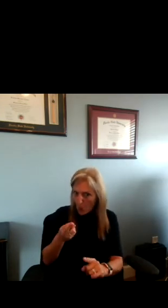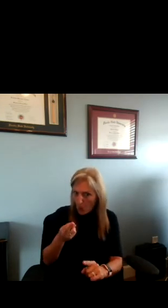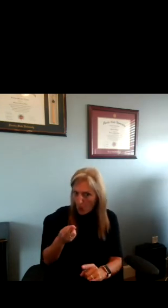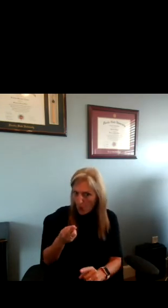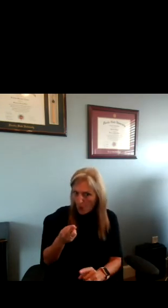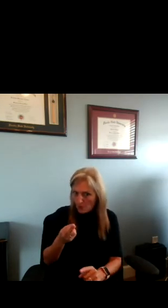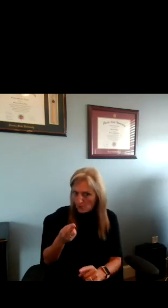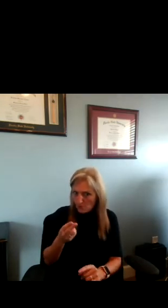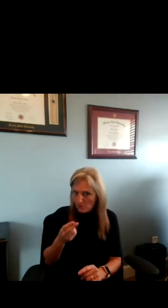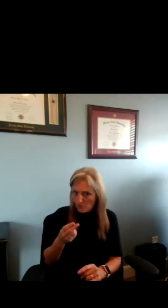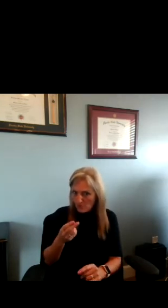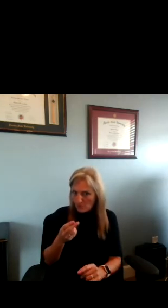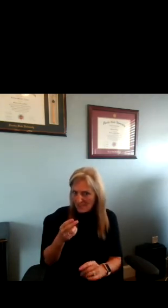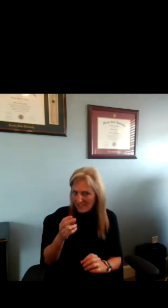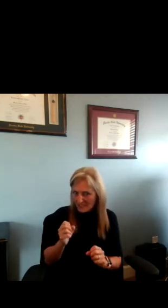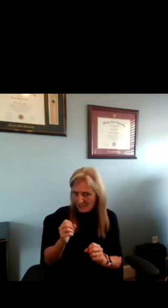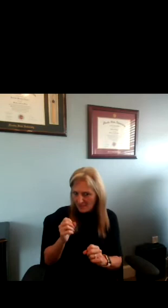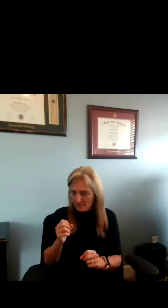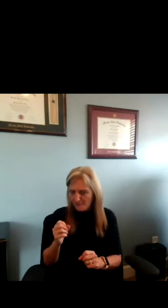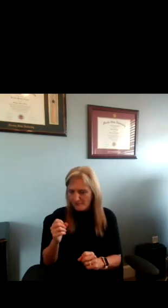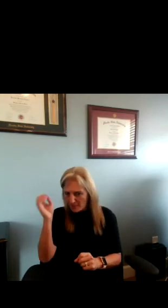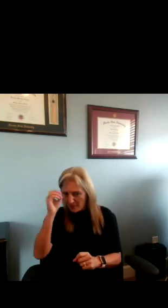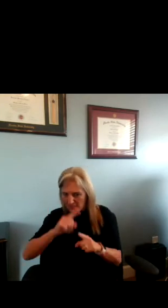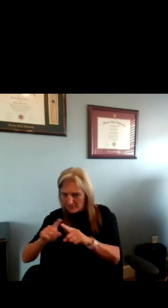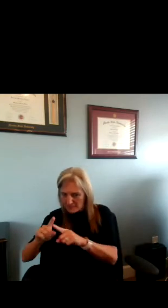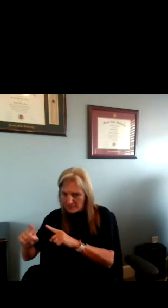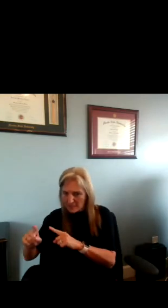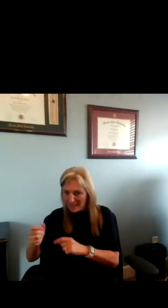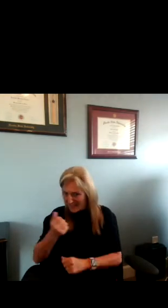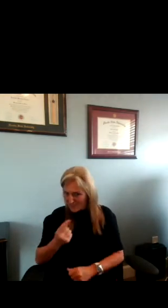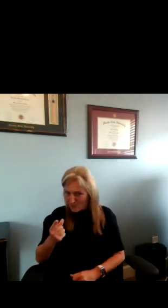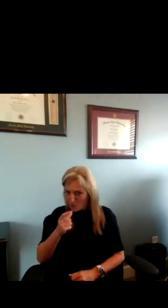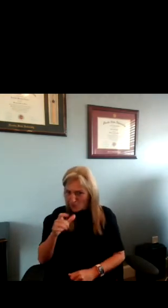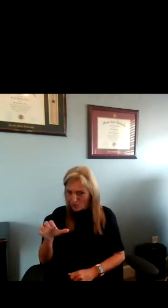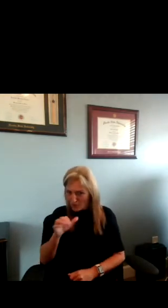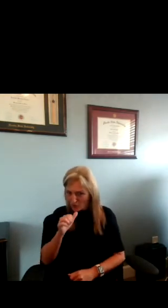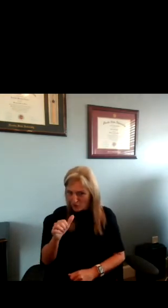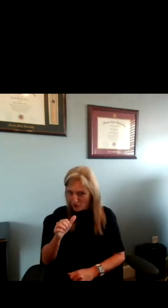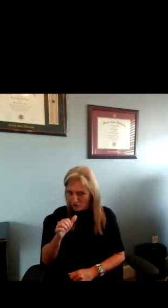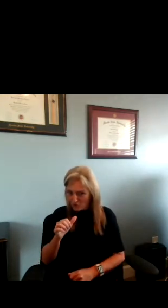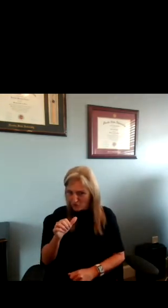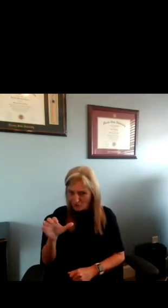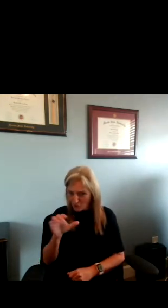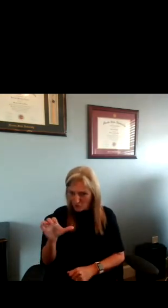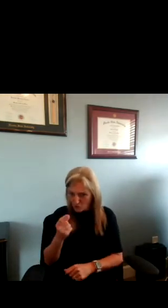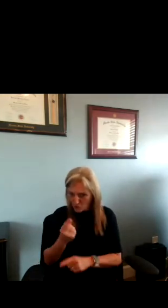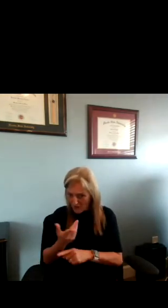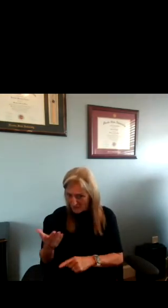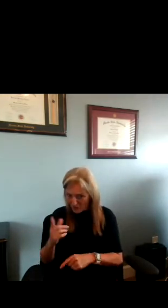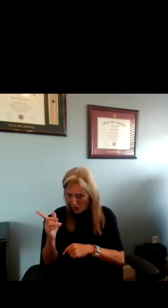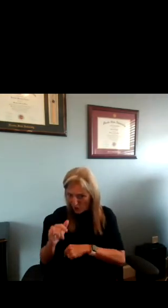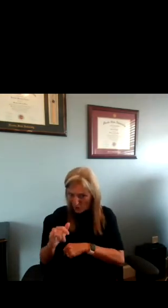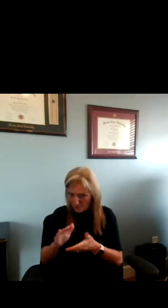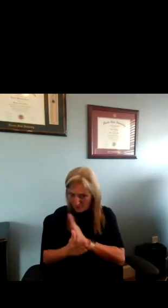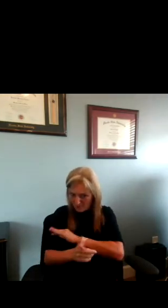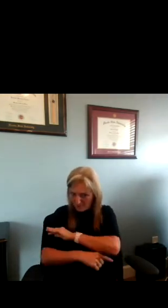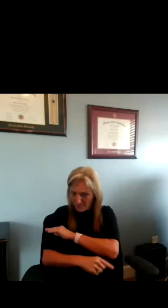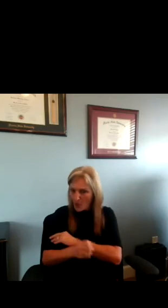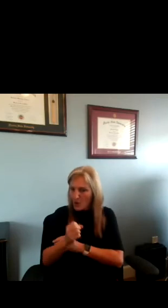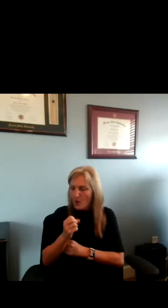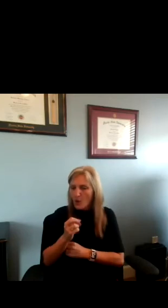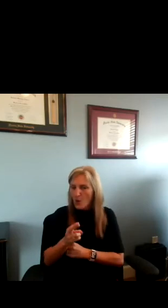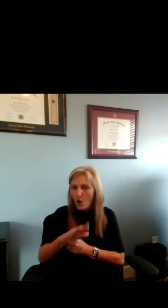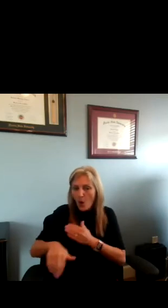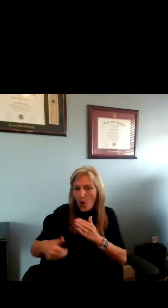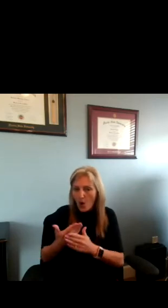subjective? Does everyone who doesn't do the right thing always get punished? Are all the things